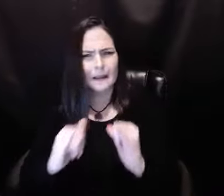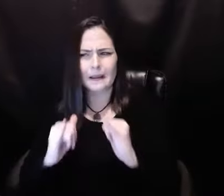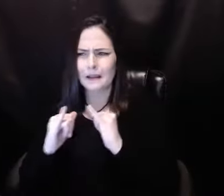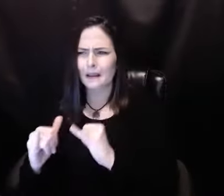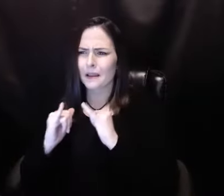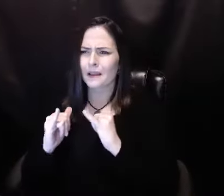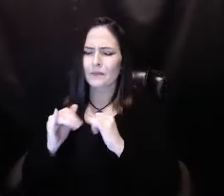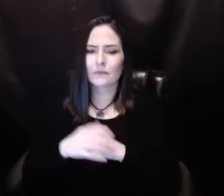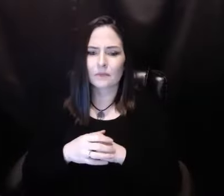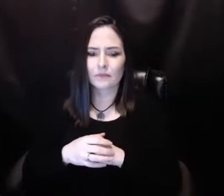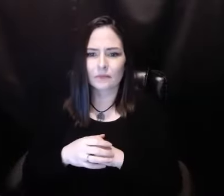They had been in the same boat as I was,